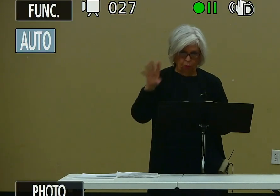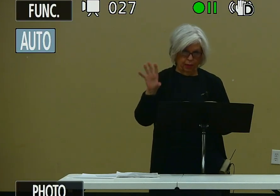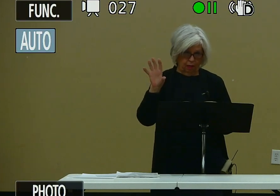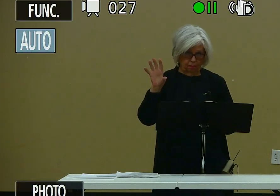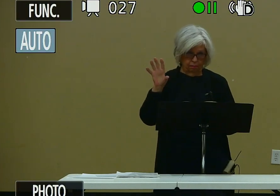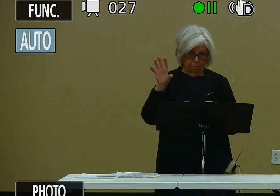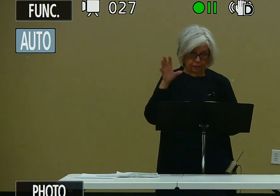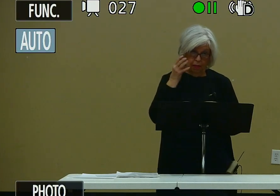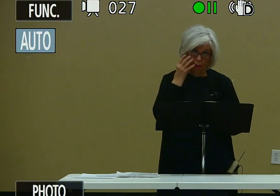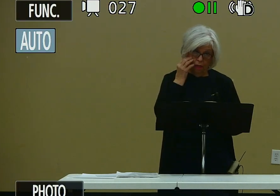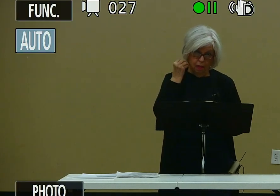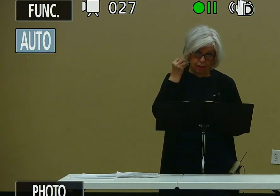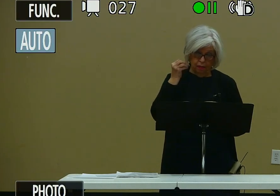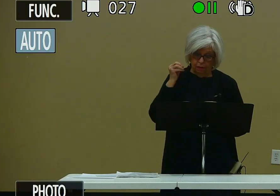care.